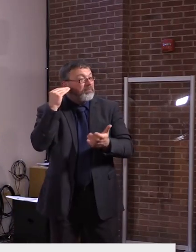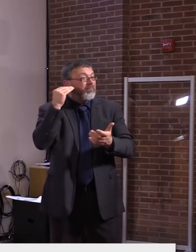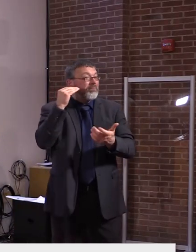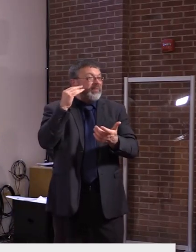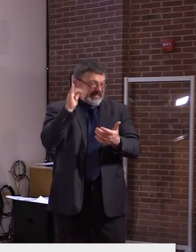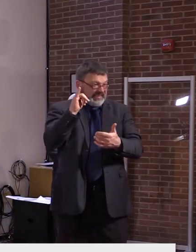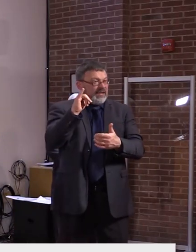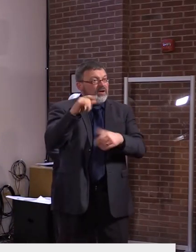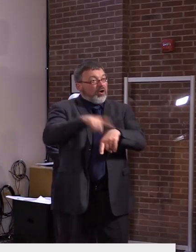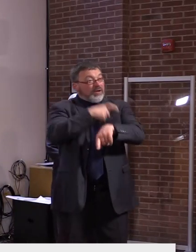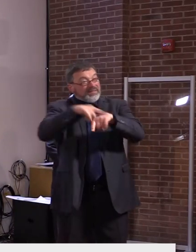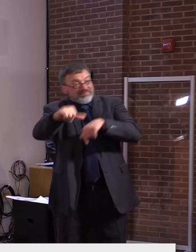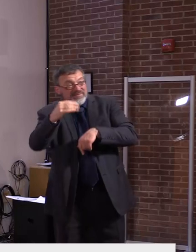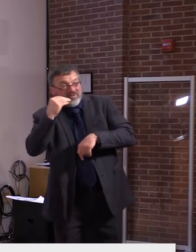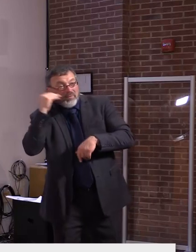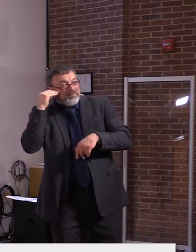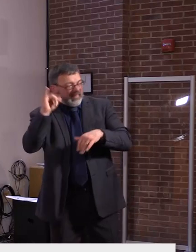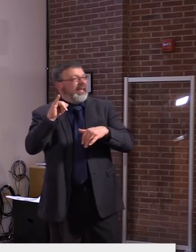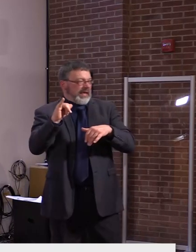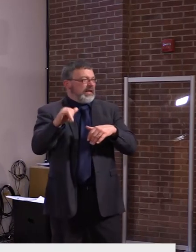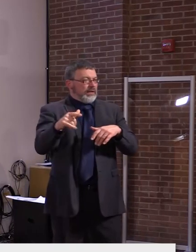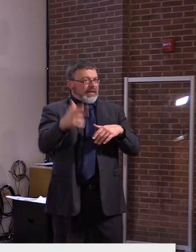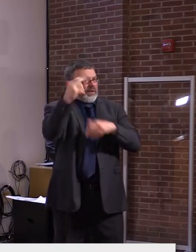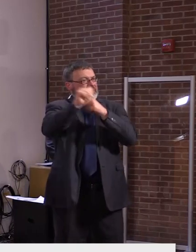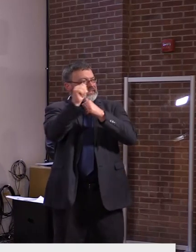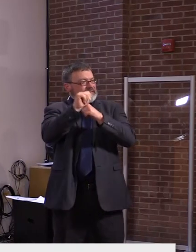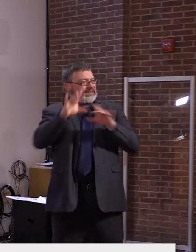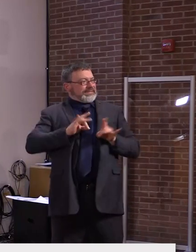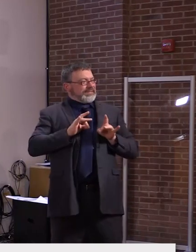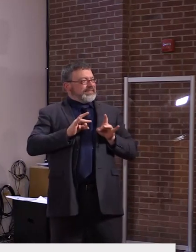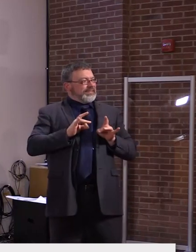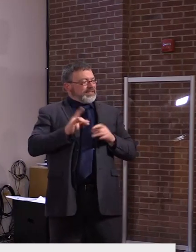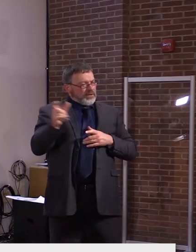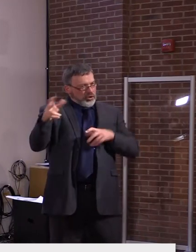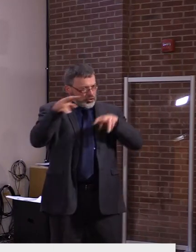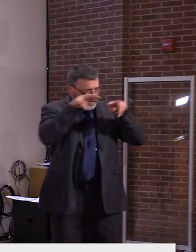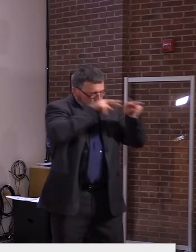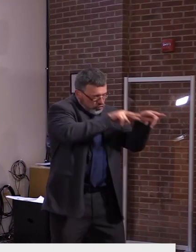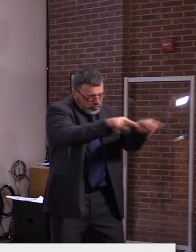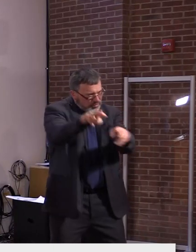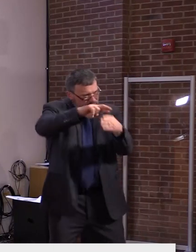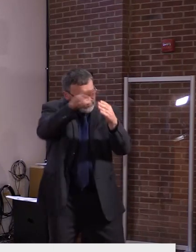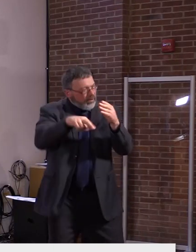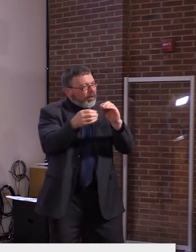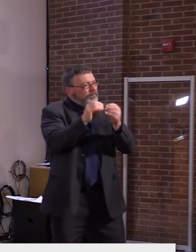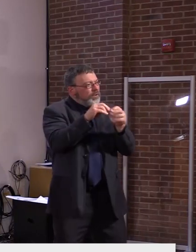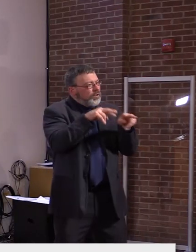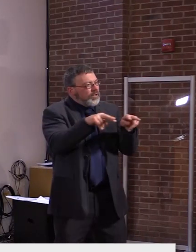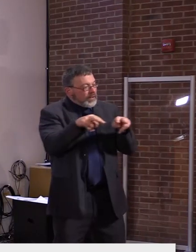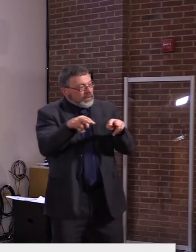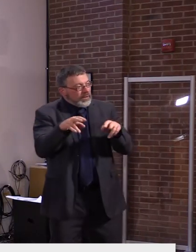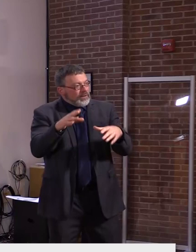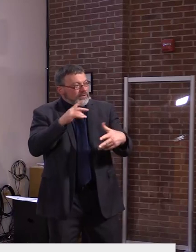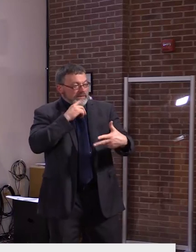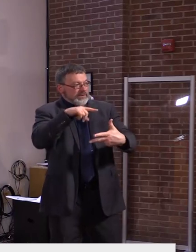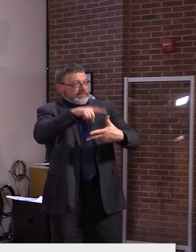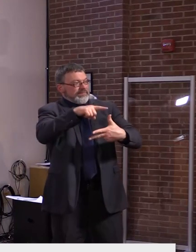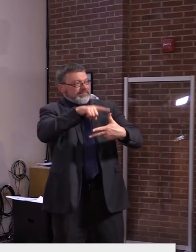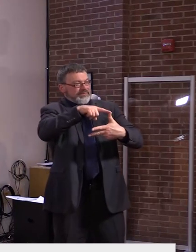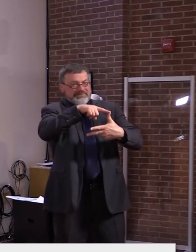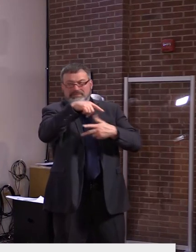So if we're going to be looking at some metrics, Commissioner Picek already showed you on one slide the